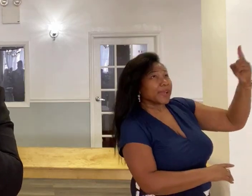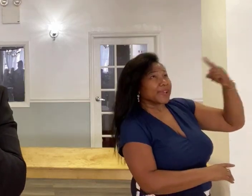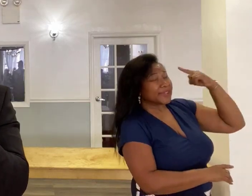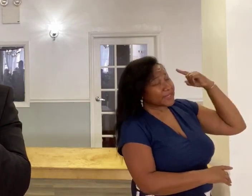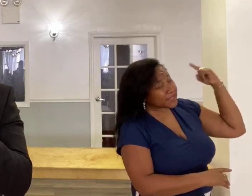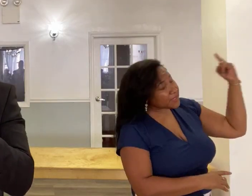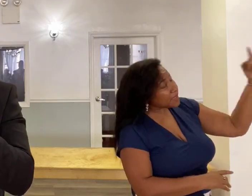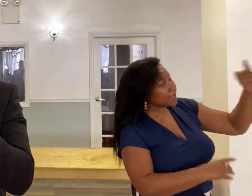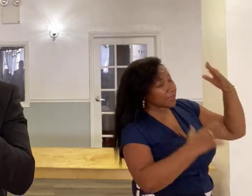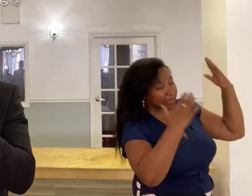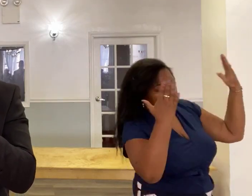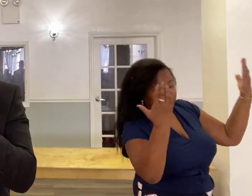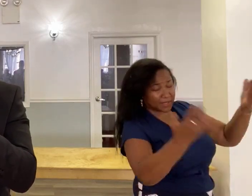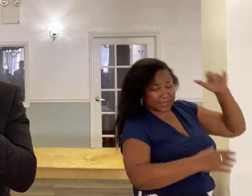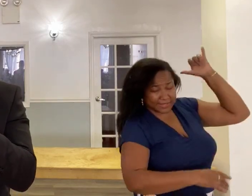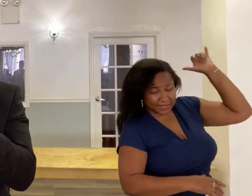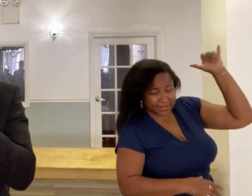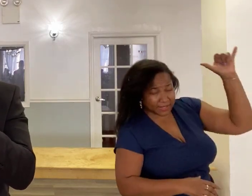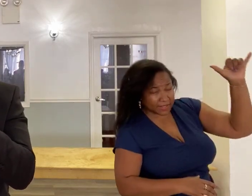stay.